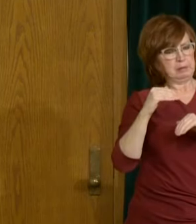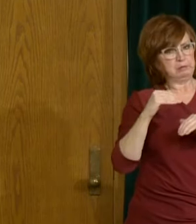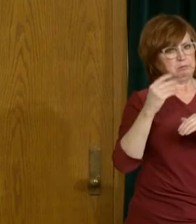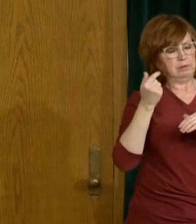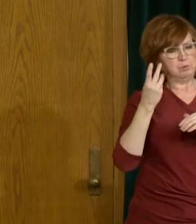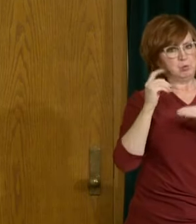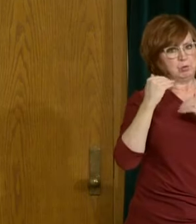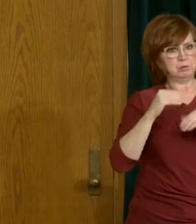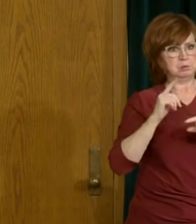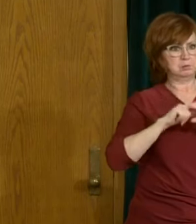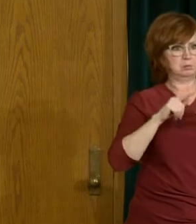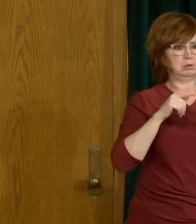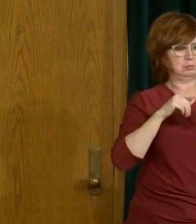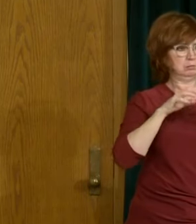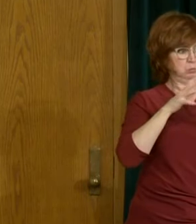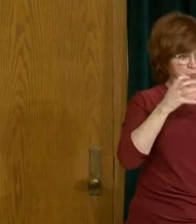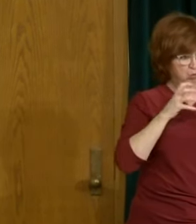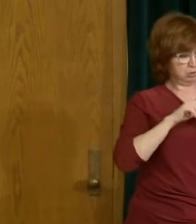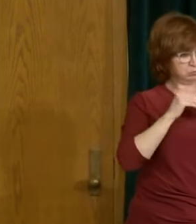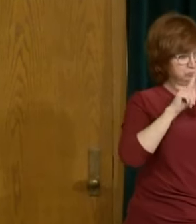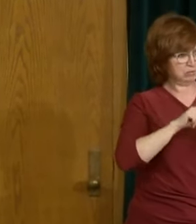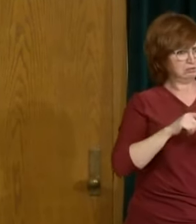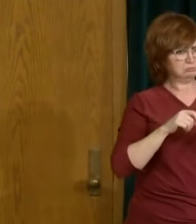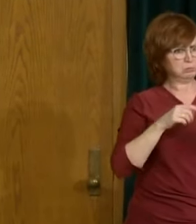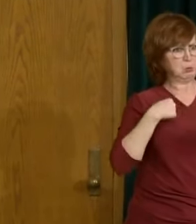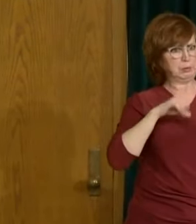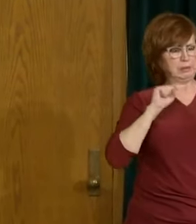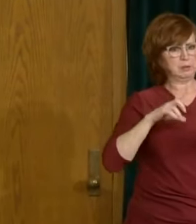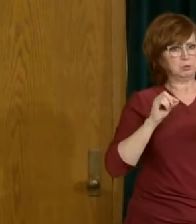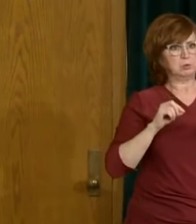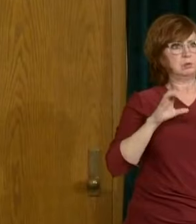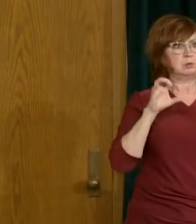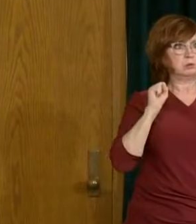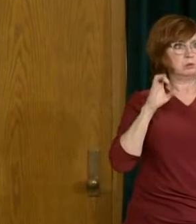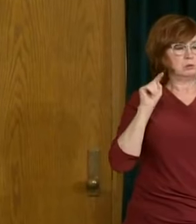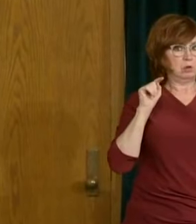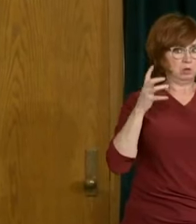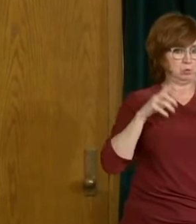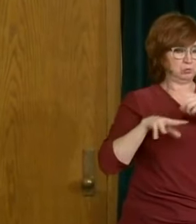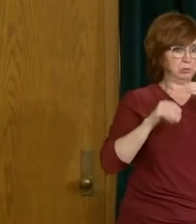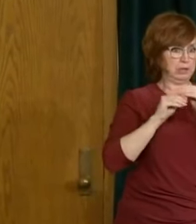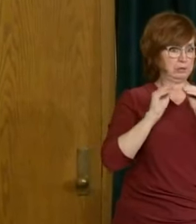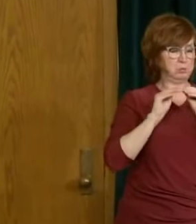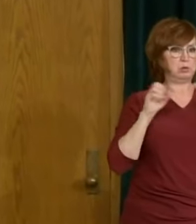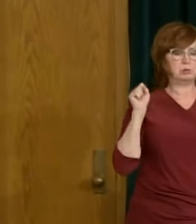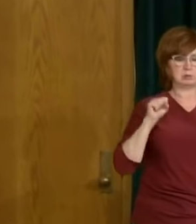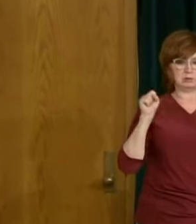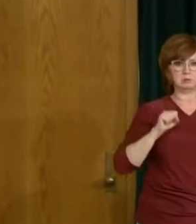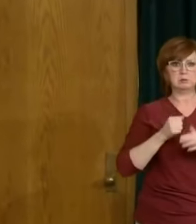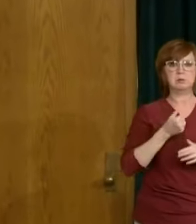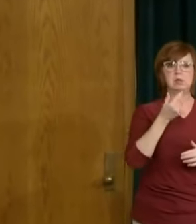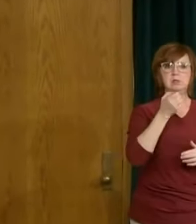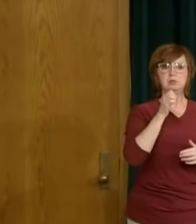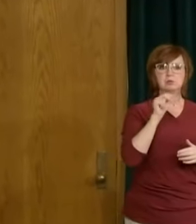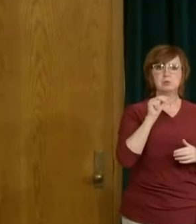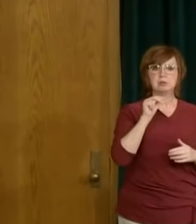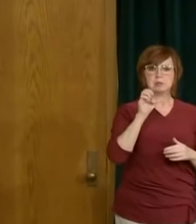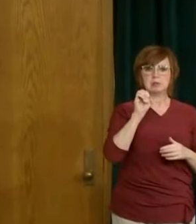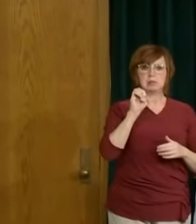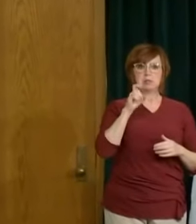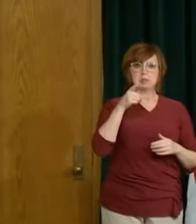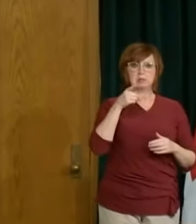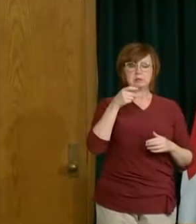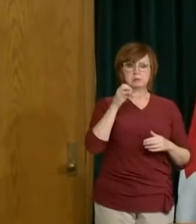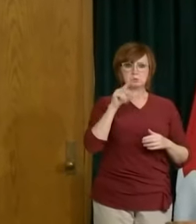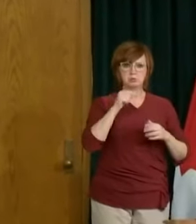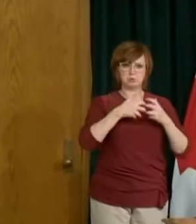can I just get you to add to that? Sure, I'll just follow up. So just again about the Gen Expert machines and the distribution